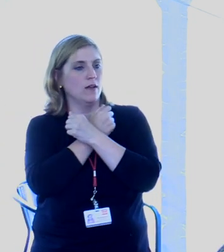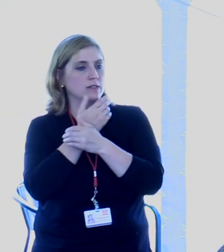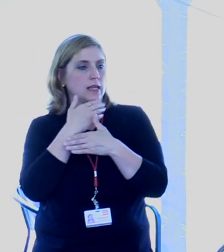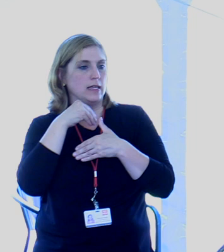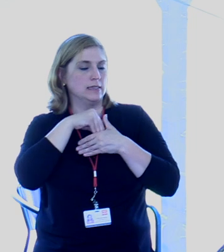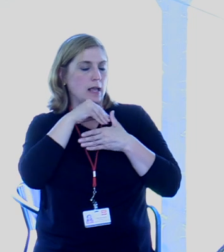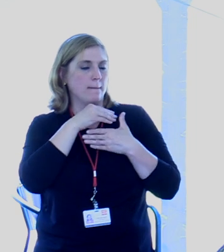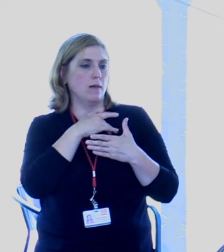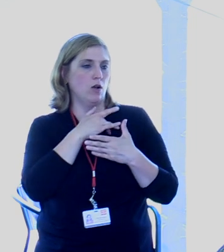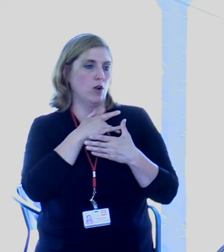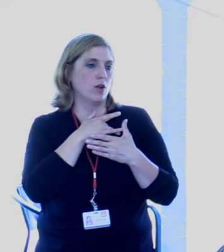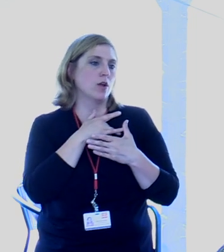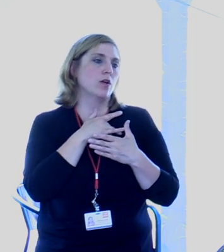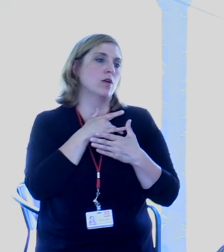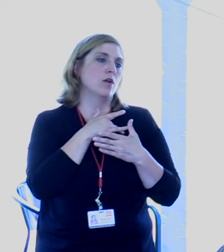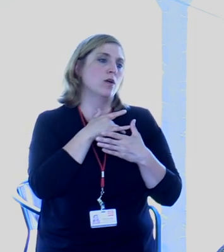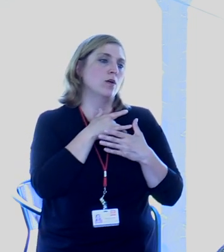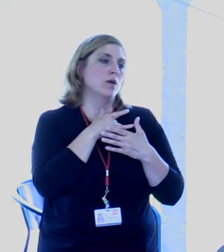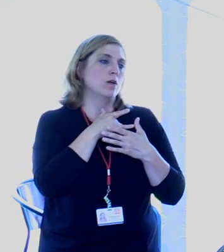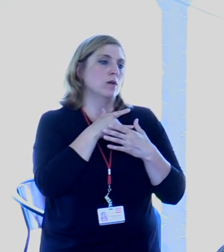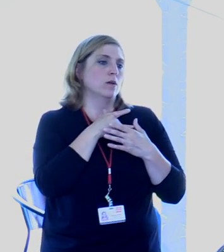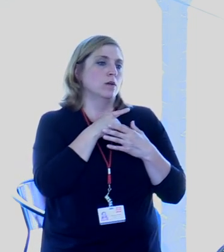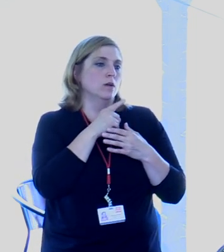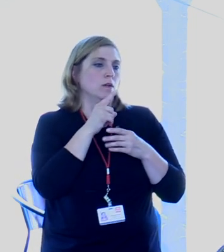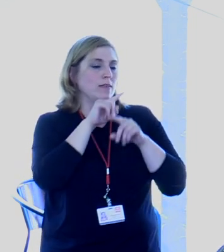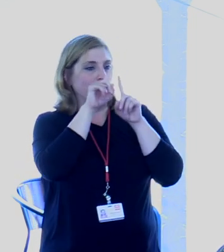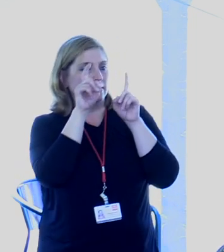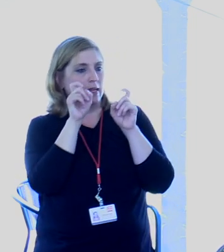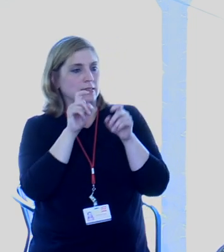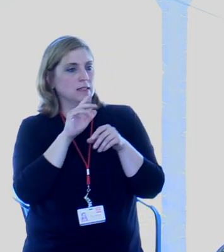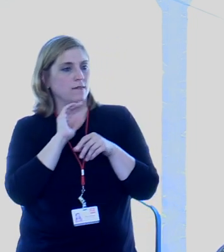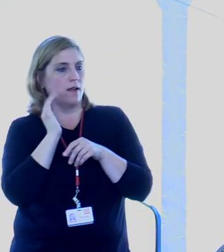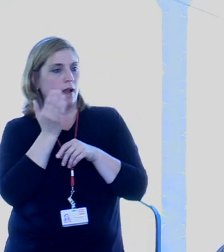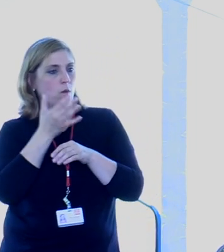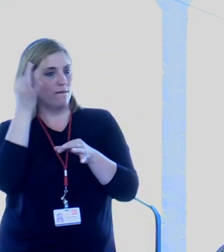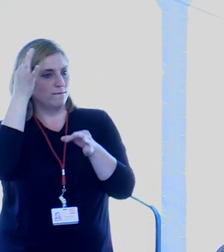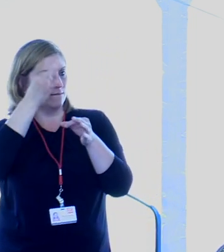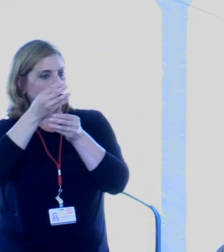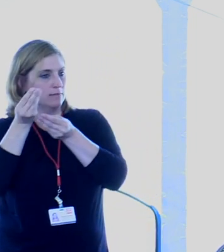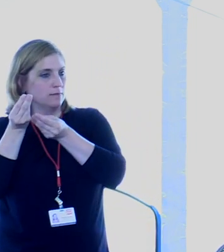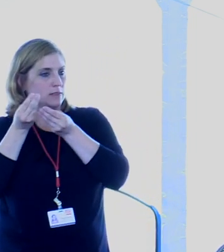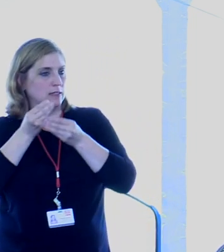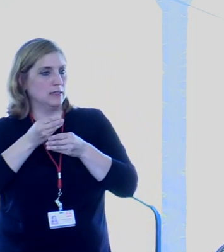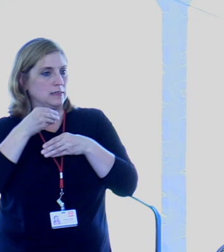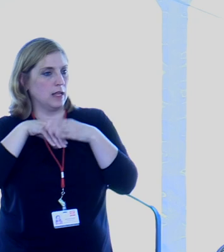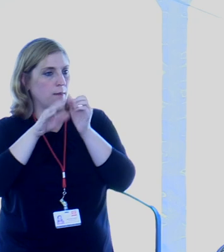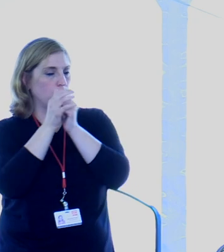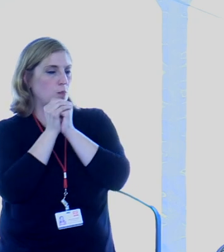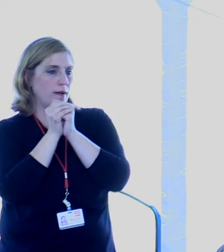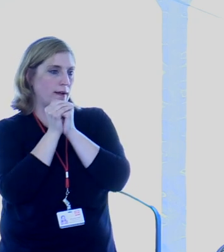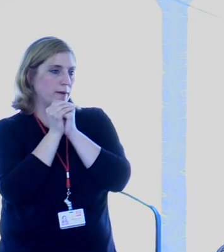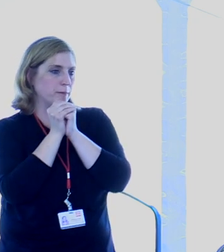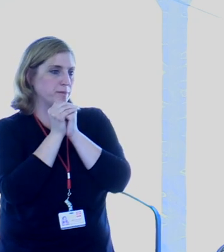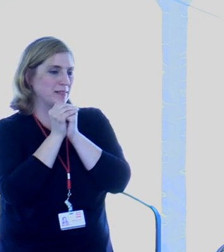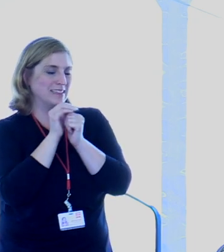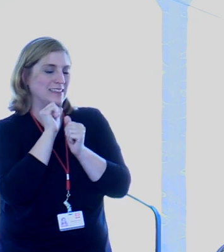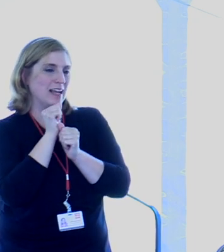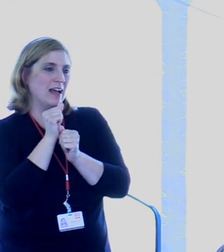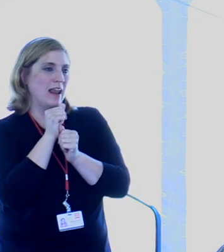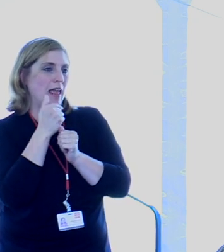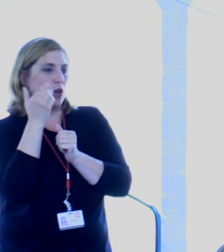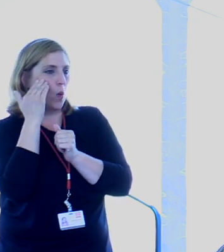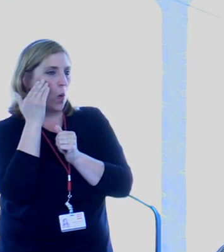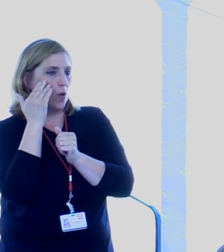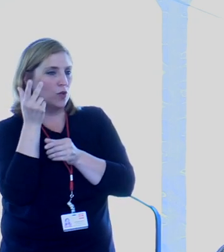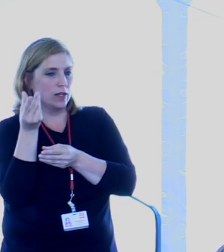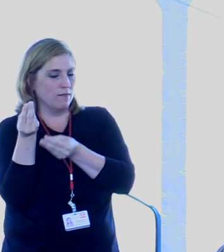heart. Now, the test of our faith, which is given to us in prayer, isn't simply, I know you're going to